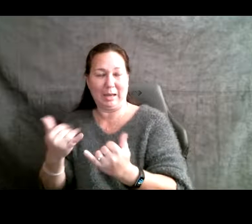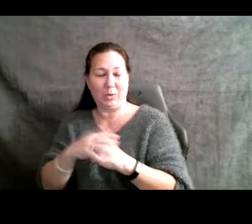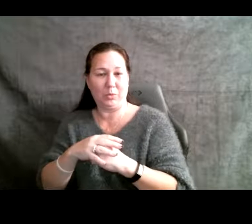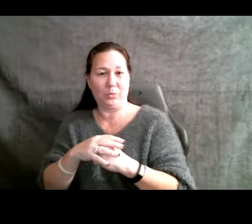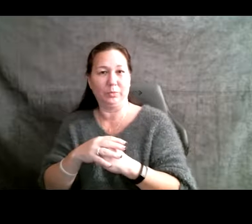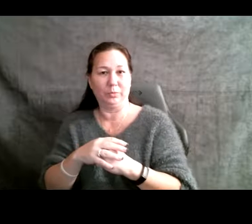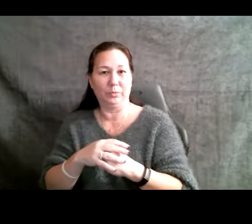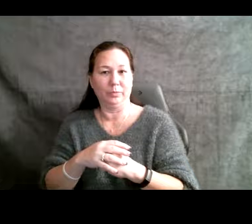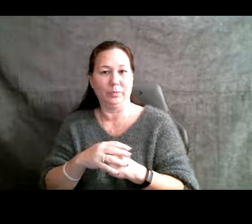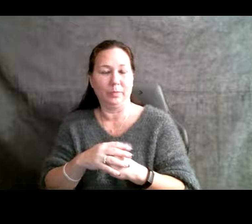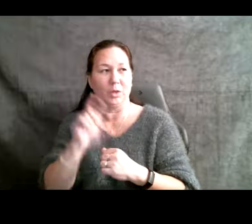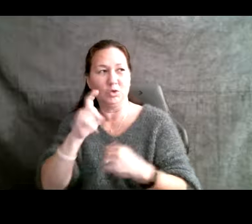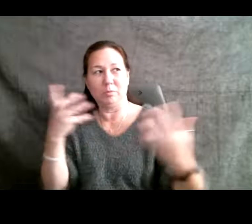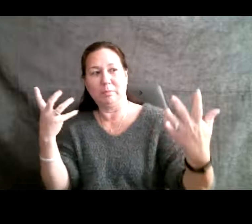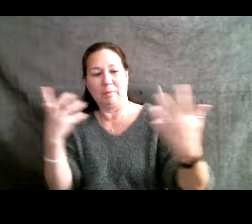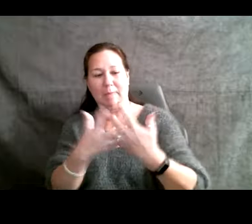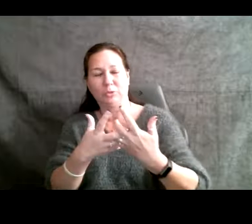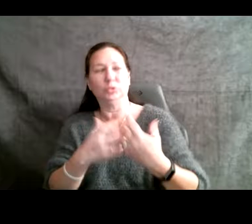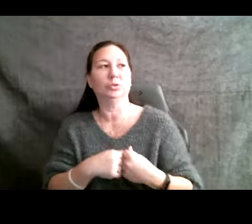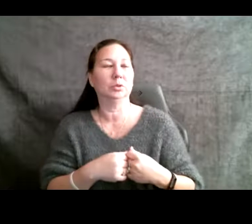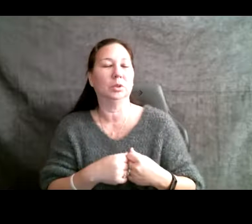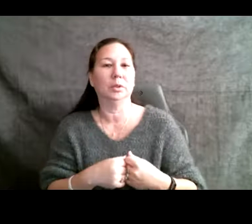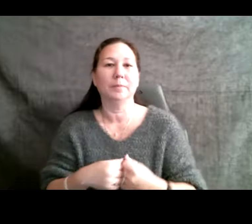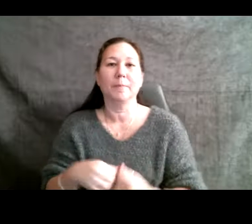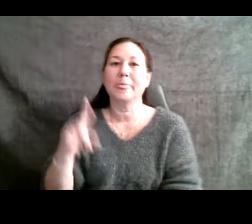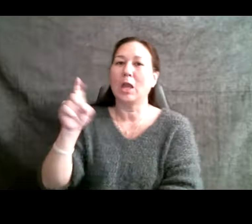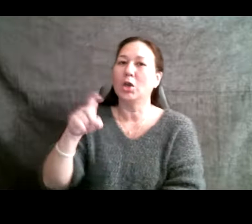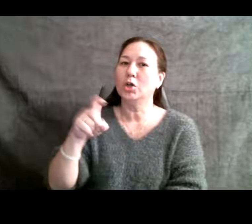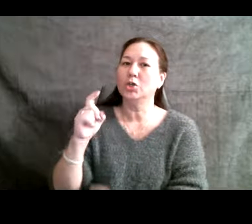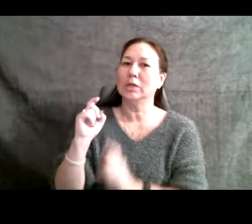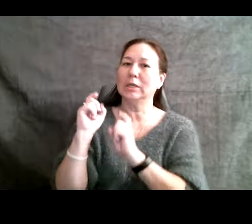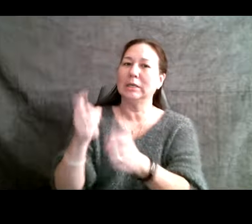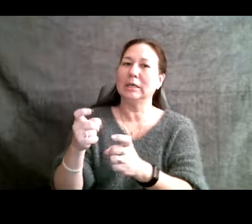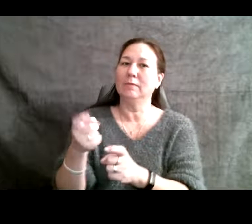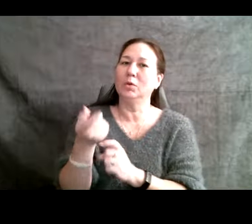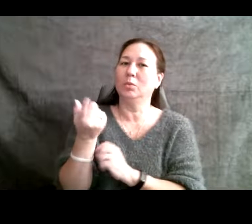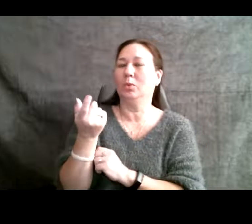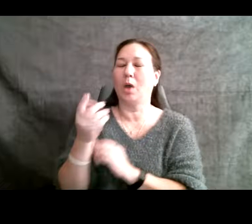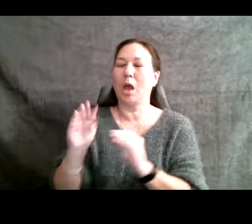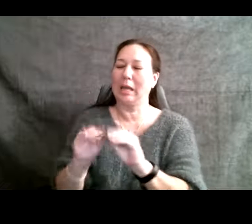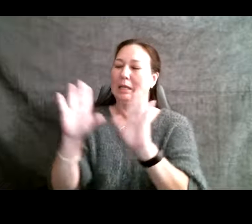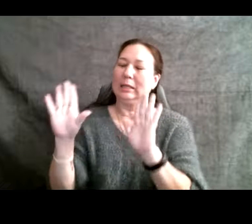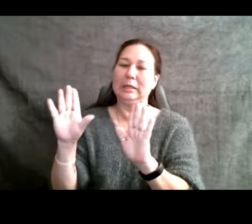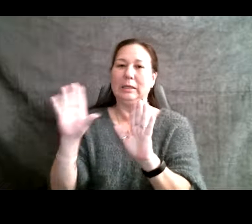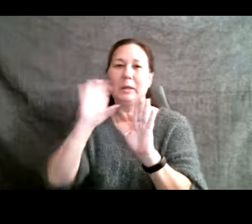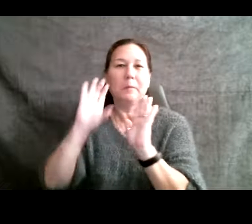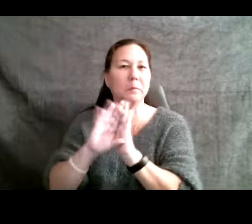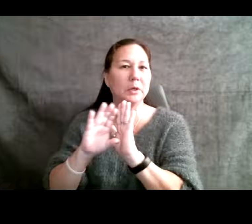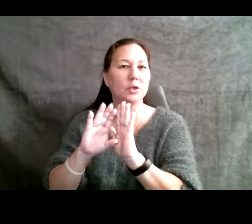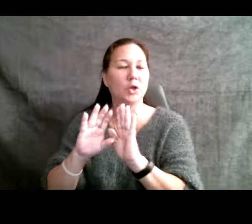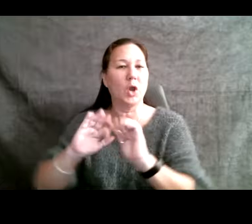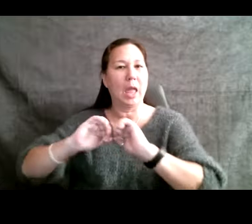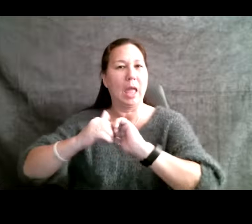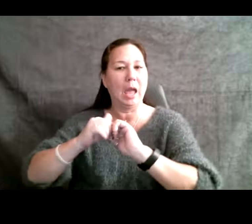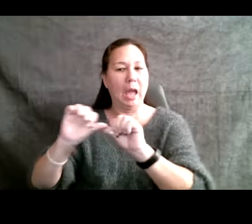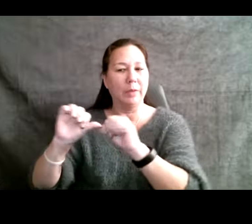And it should also give a clearer picture, I think, of the way that every agency works and the way in which their function